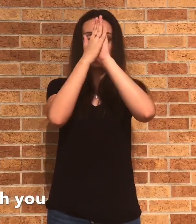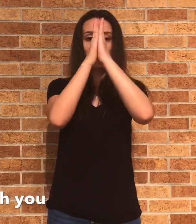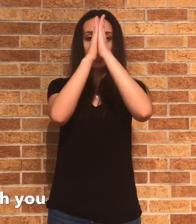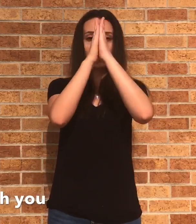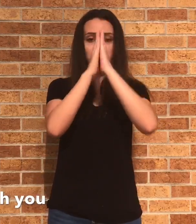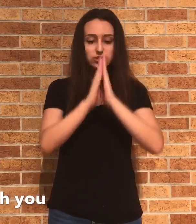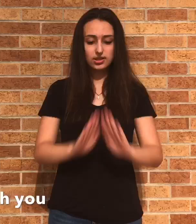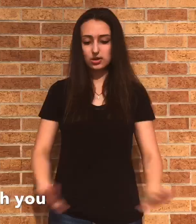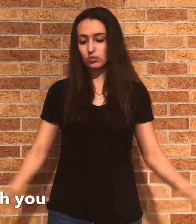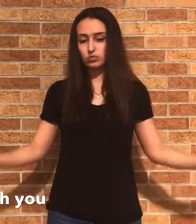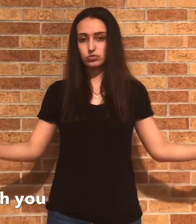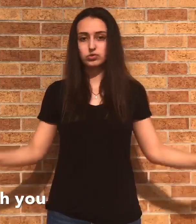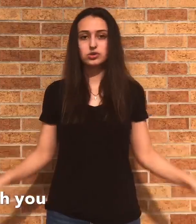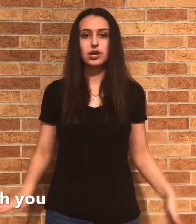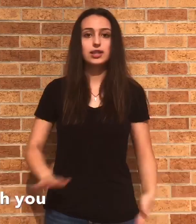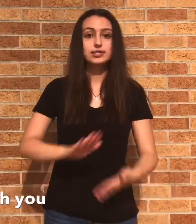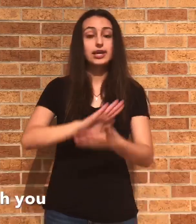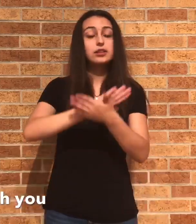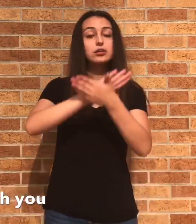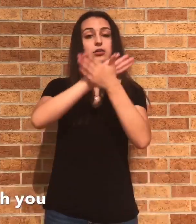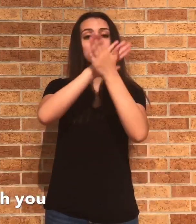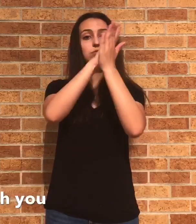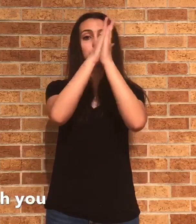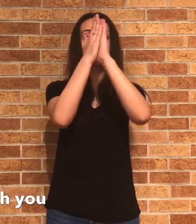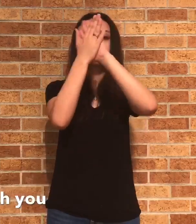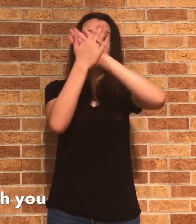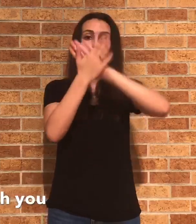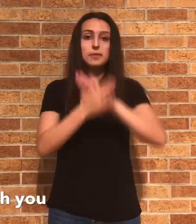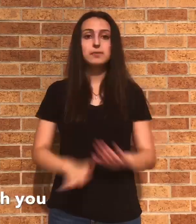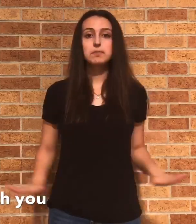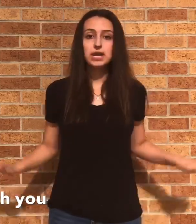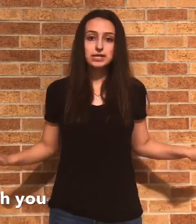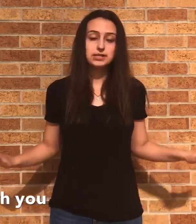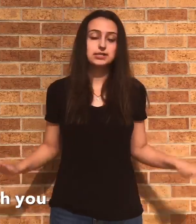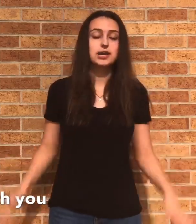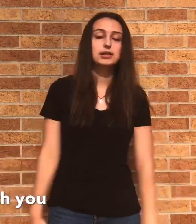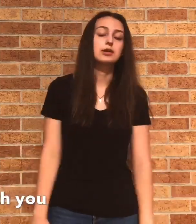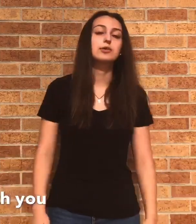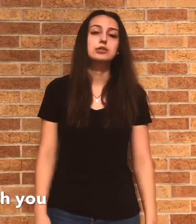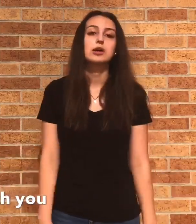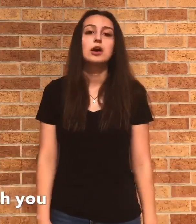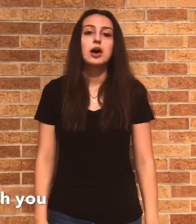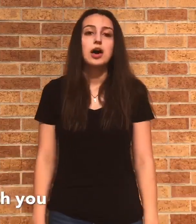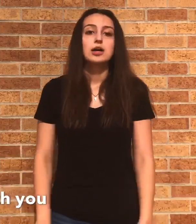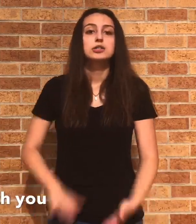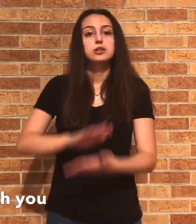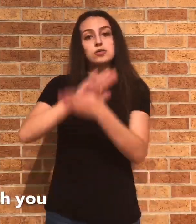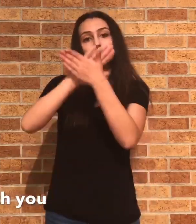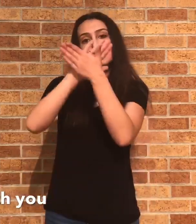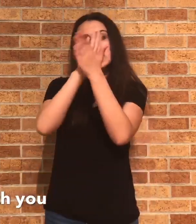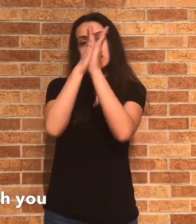quiet is just like a whoosh. And together those words mean peace in sign language. So it's peace,